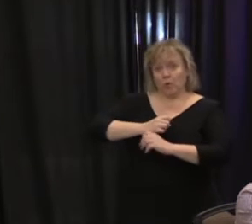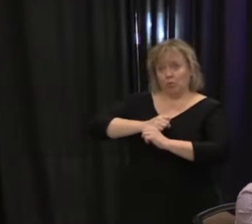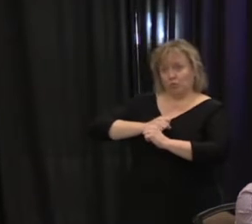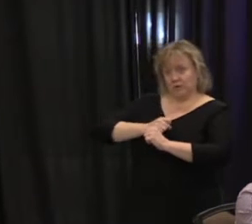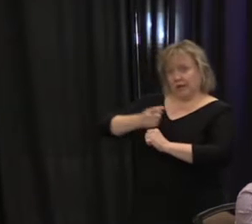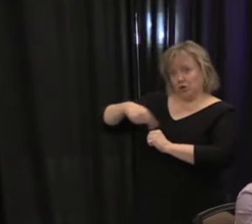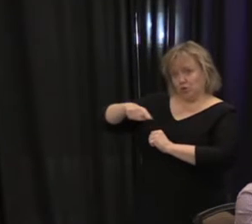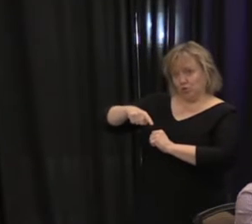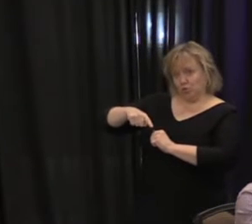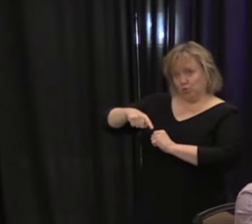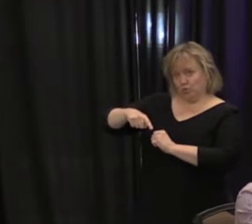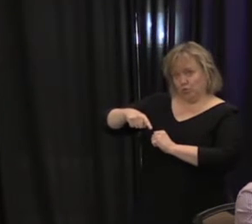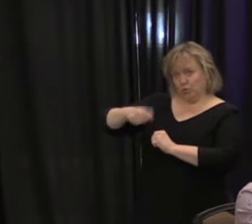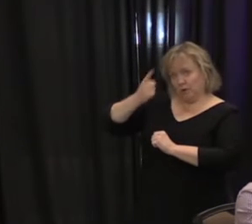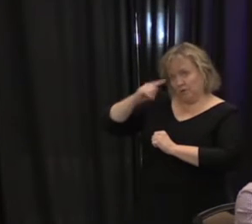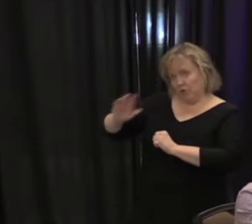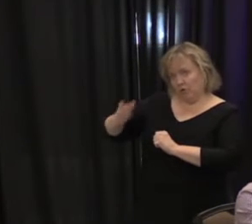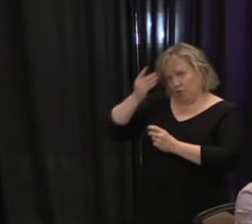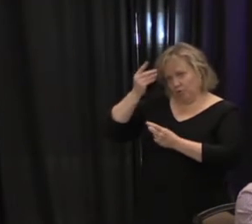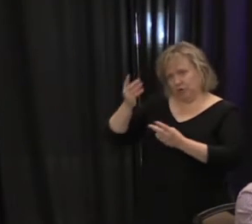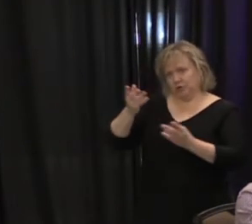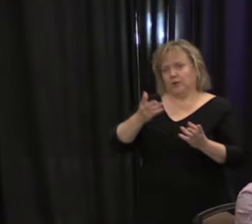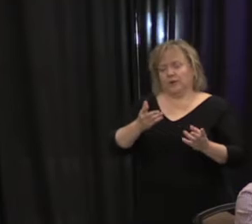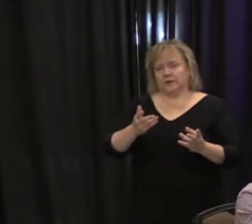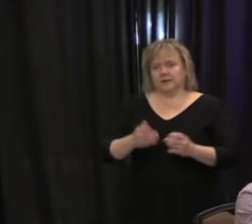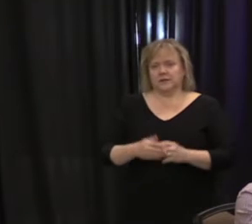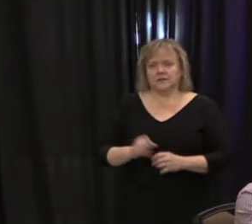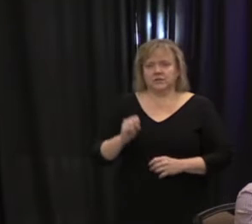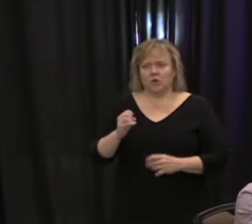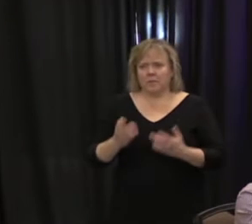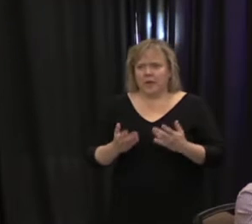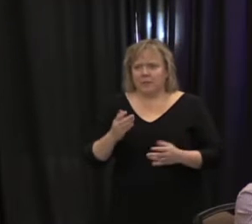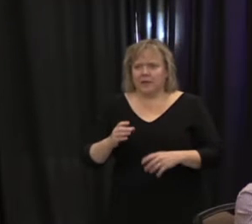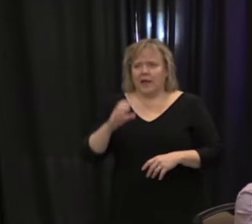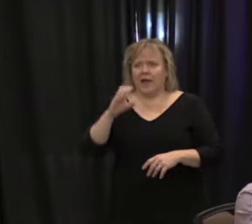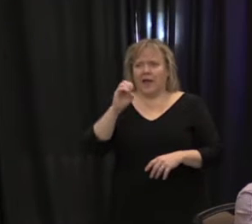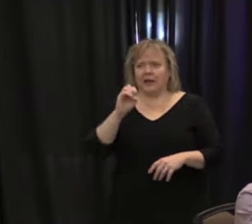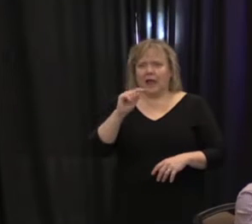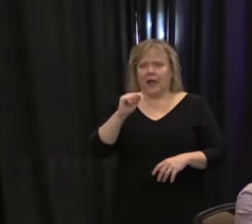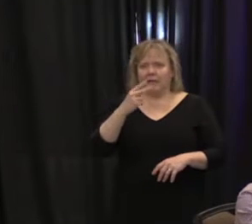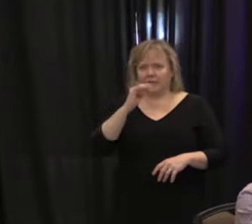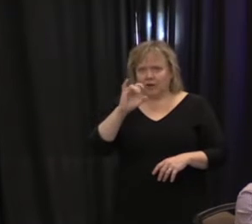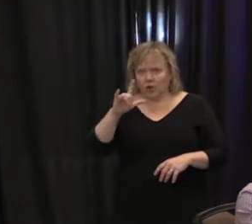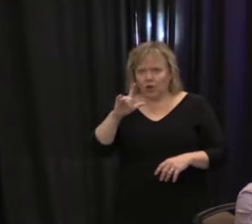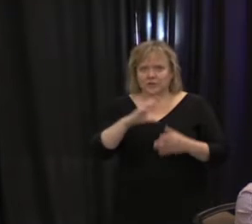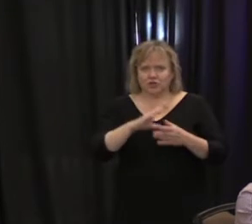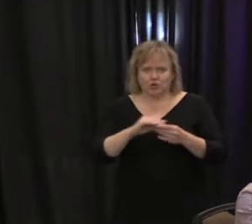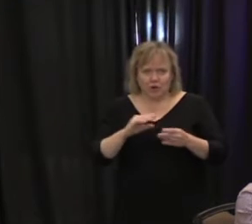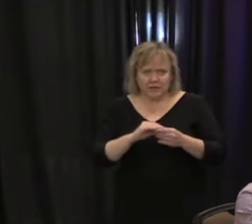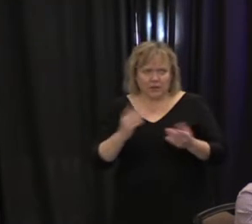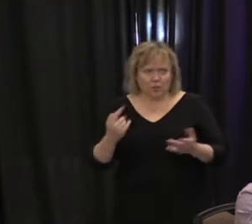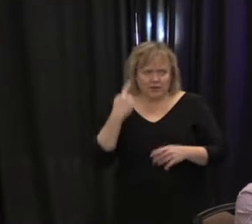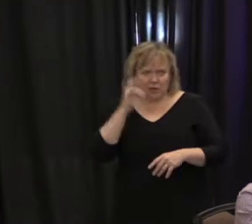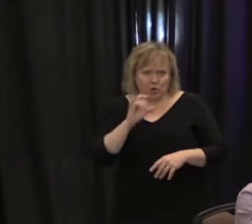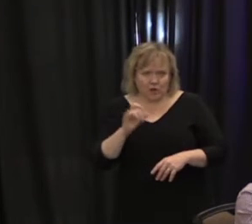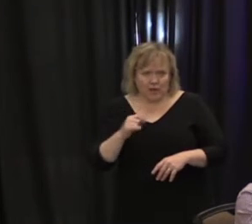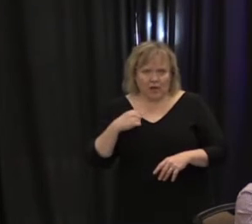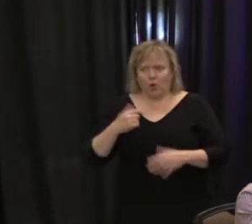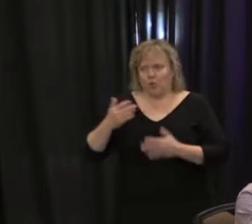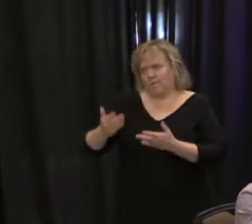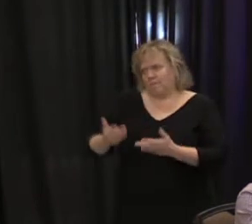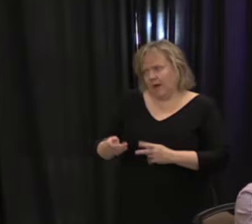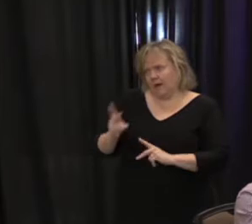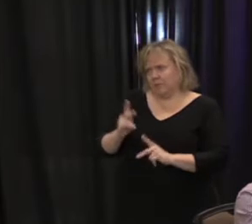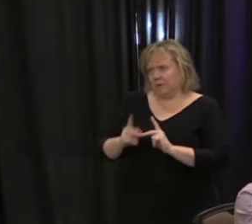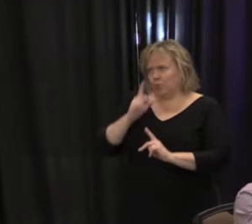in sharing those stories too. So, when we're thinking about like ethical storytelling and what does that look like, and if we're inviting folks, who are